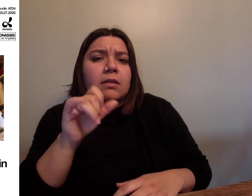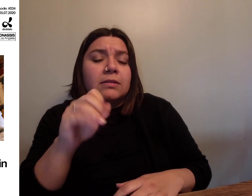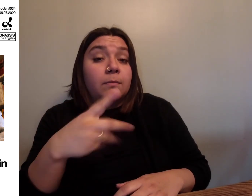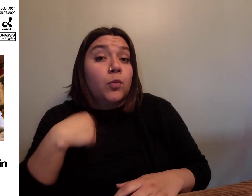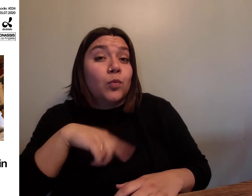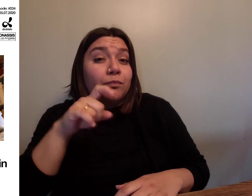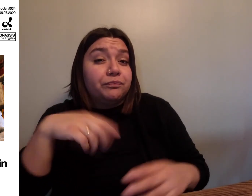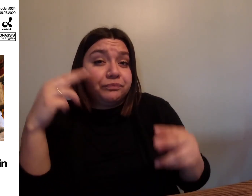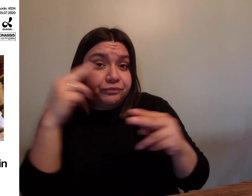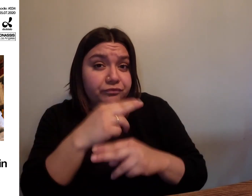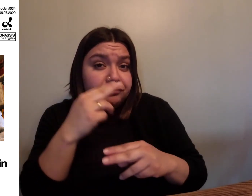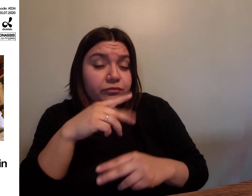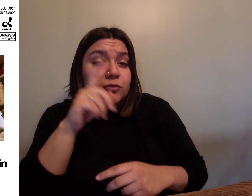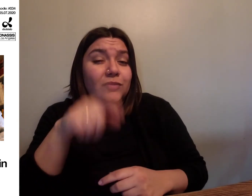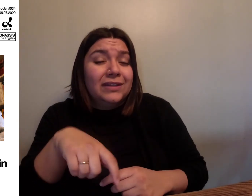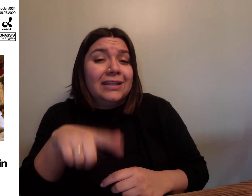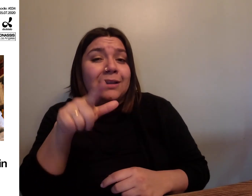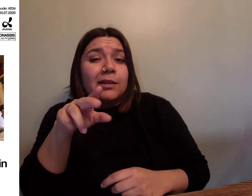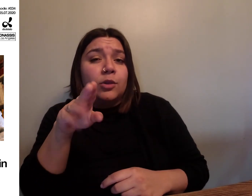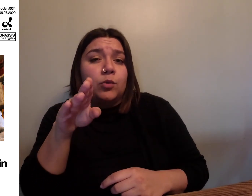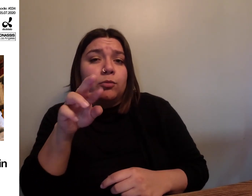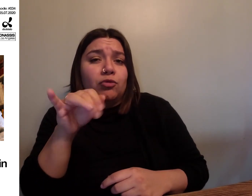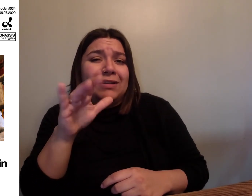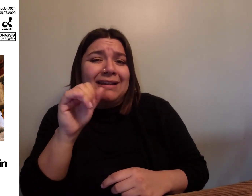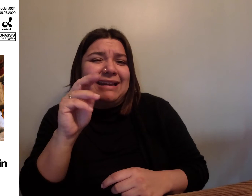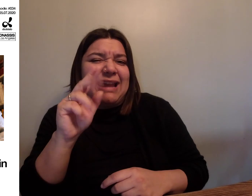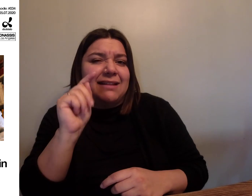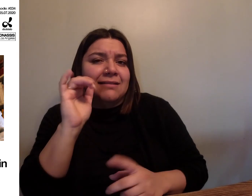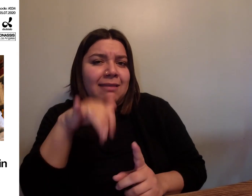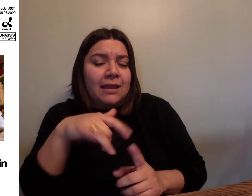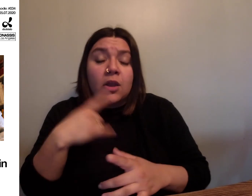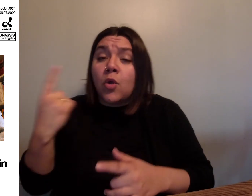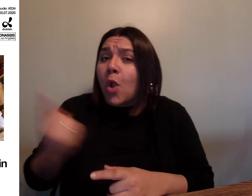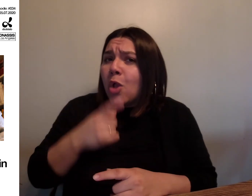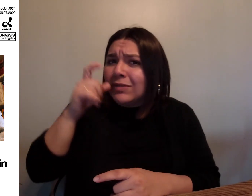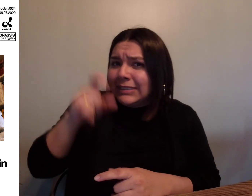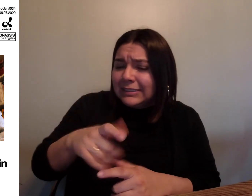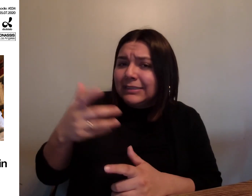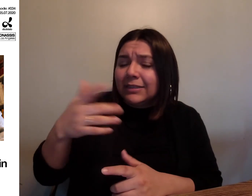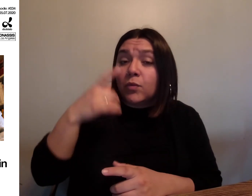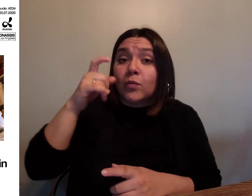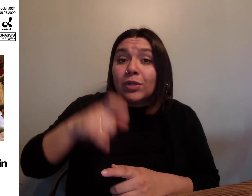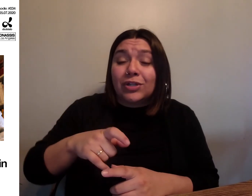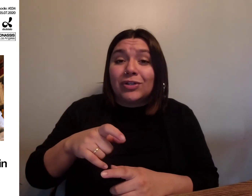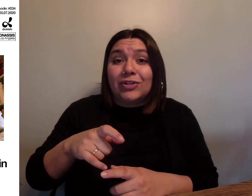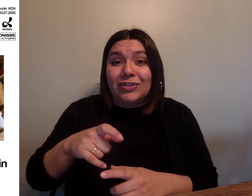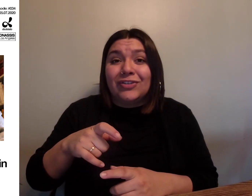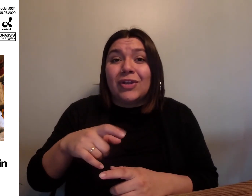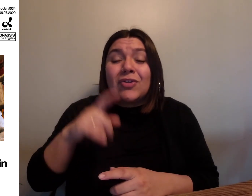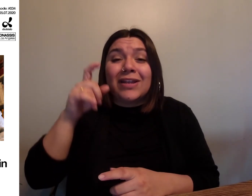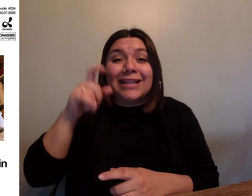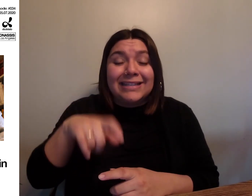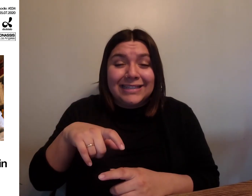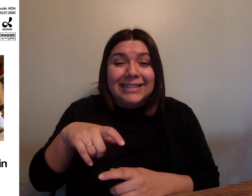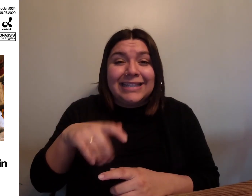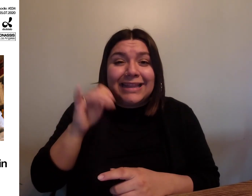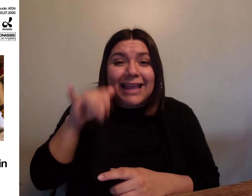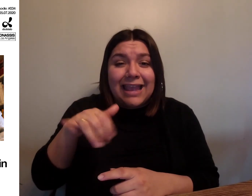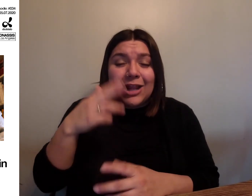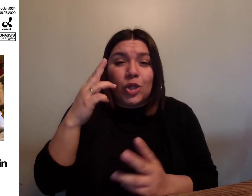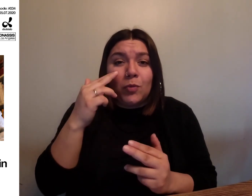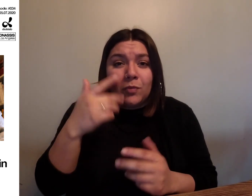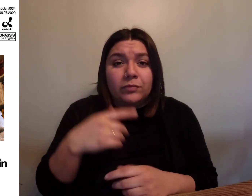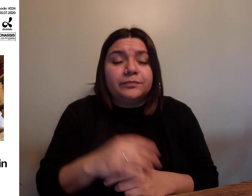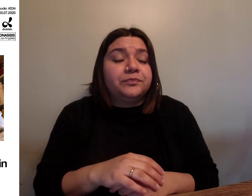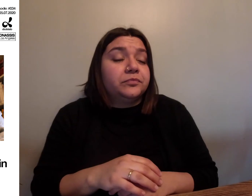humor. We need that lubricant, as it were. Sure. We always need it. We need homo ludens,